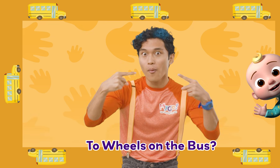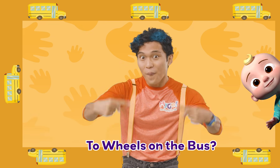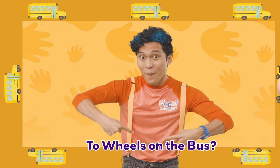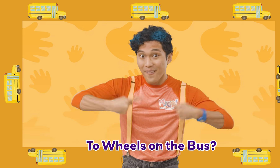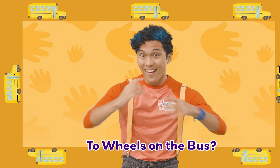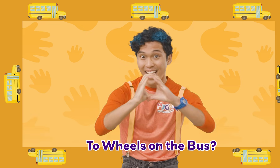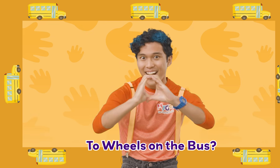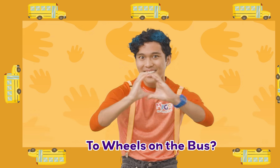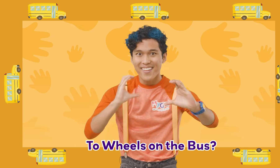on the Bus?